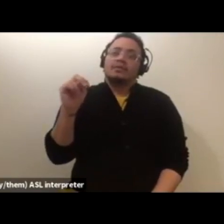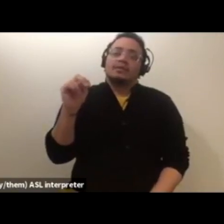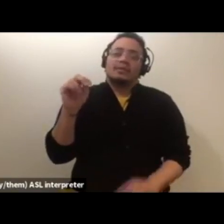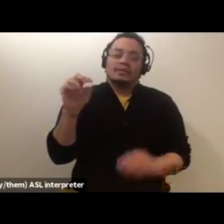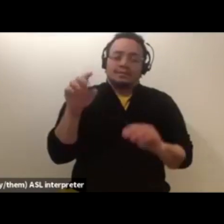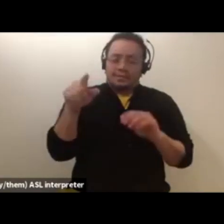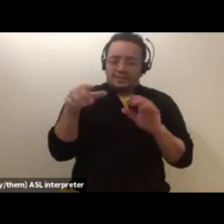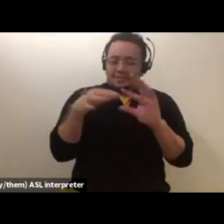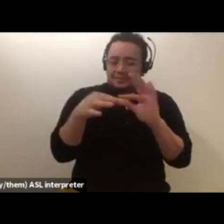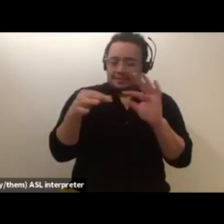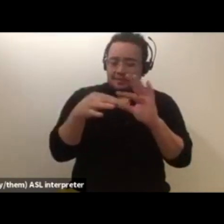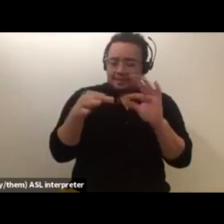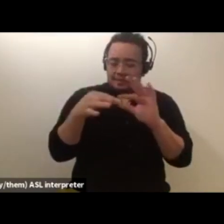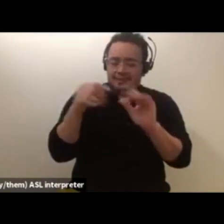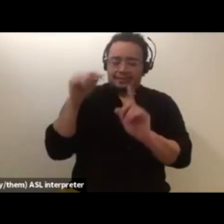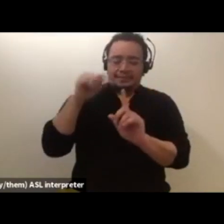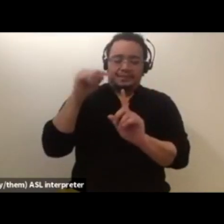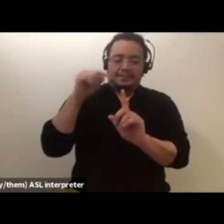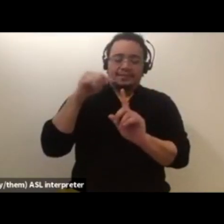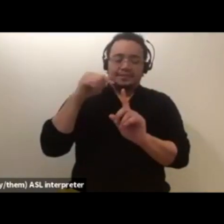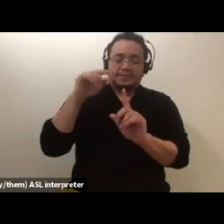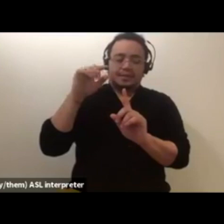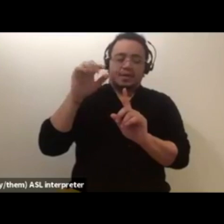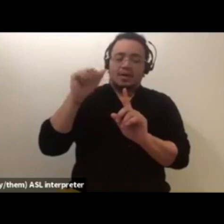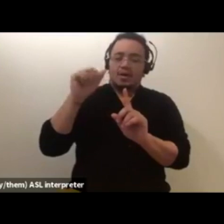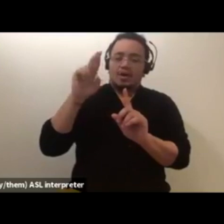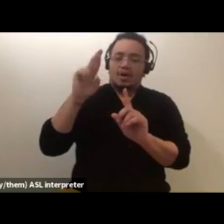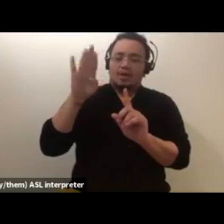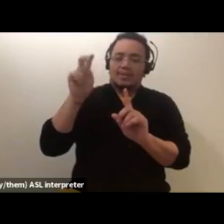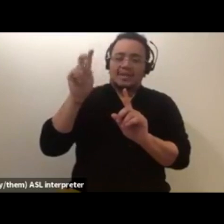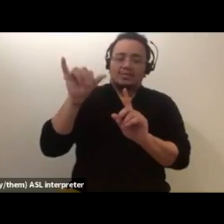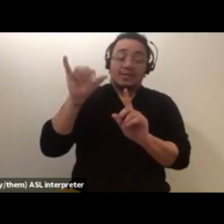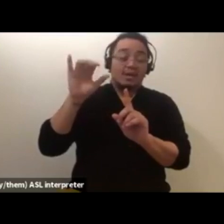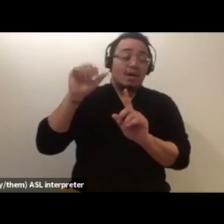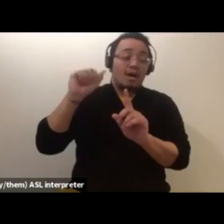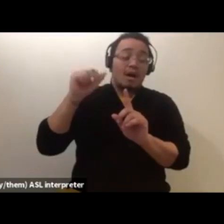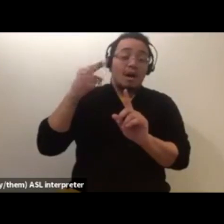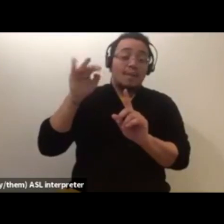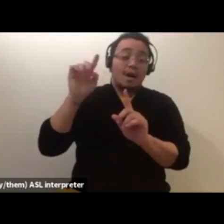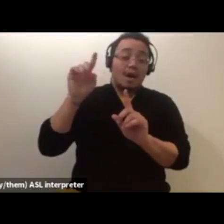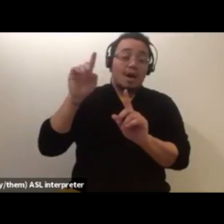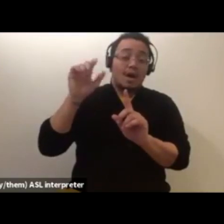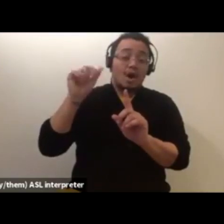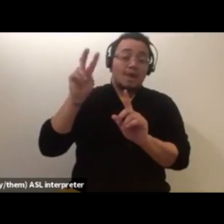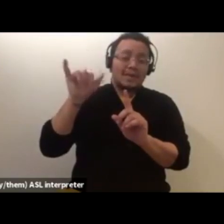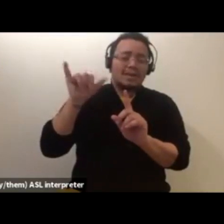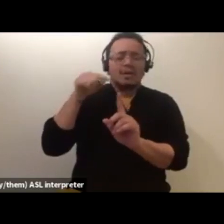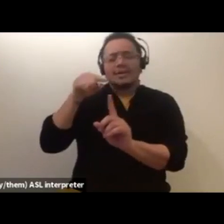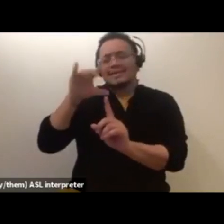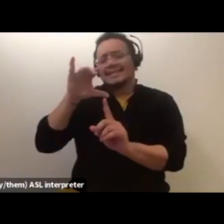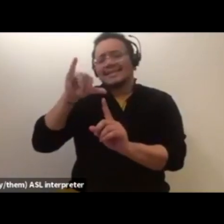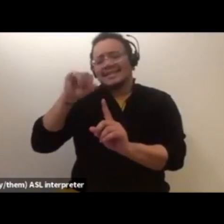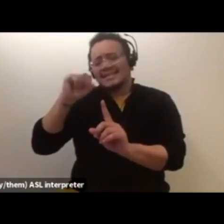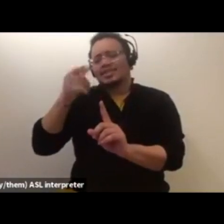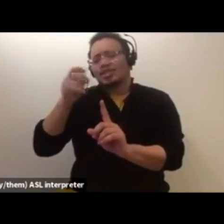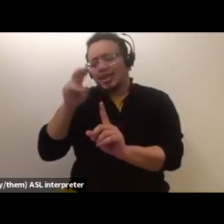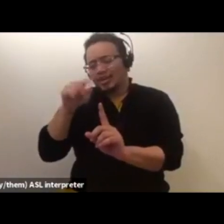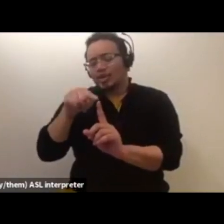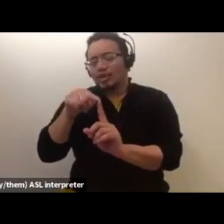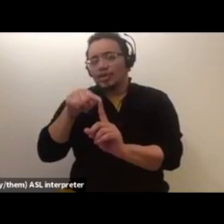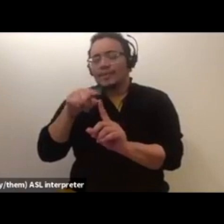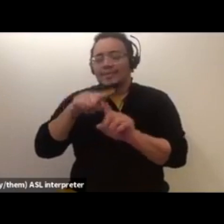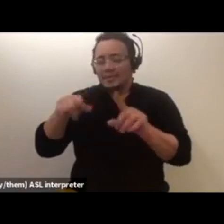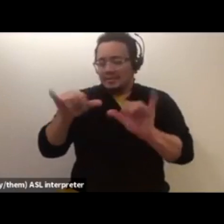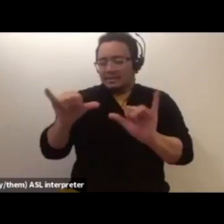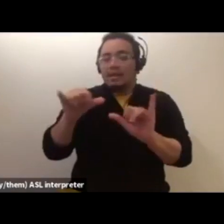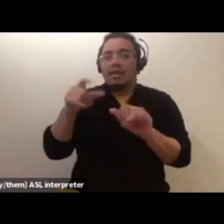know it's cisgender, but for me, it really hit home. I was floored. I was very upset about it.